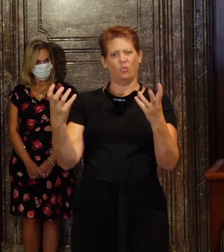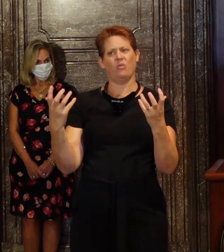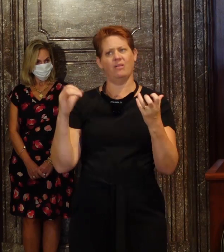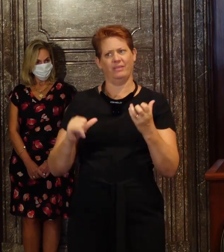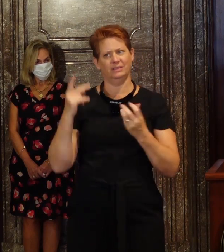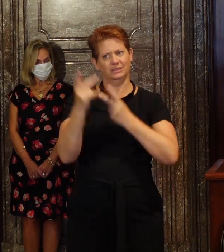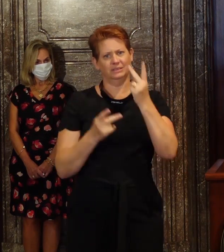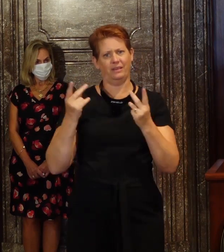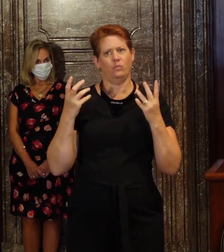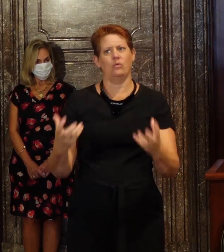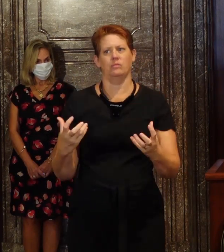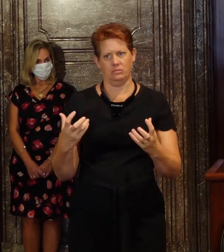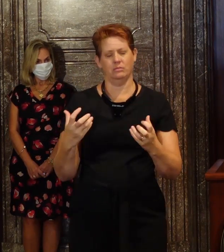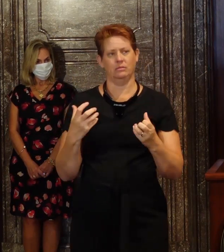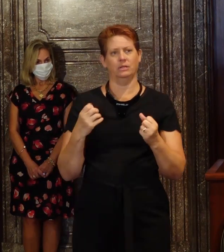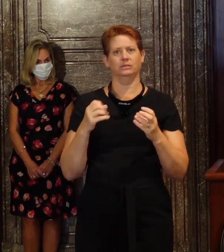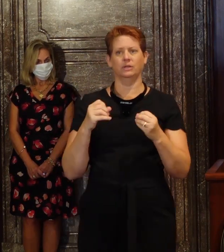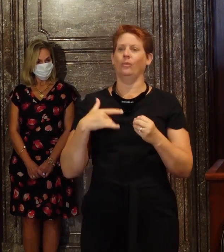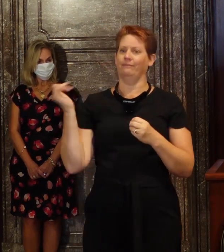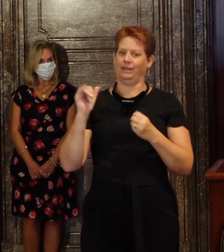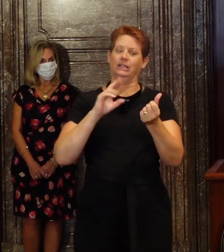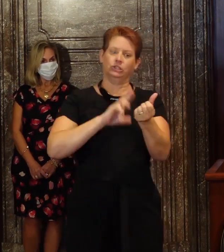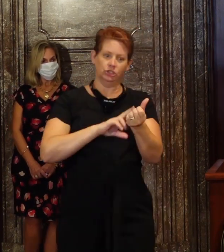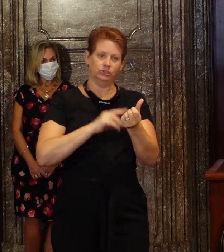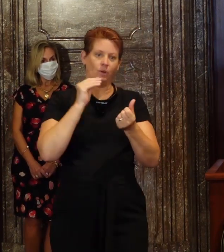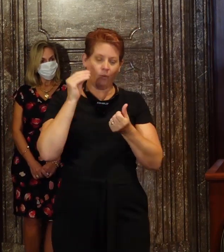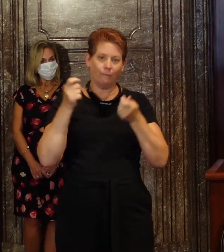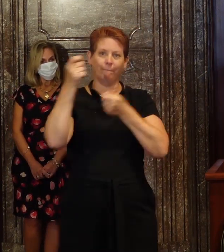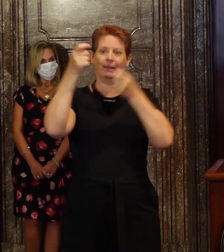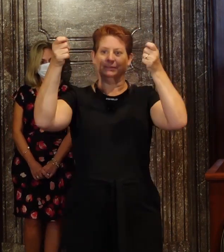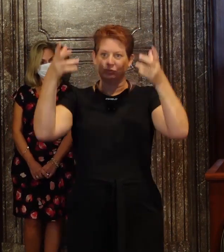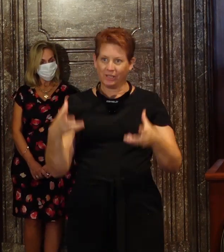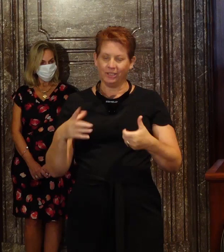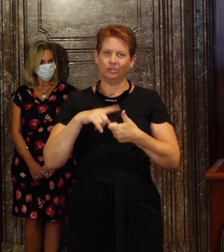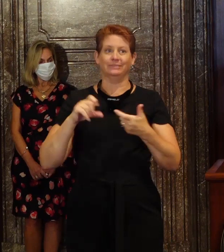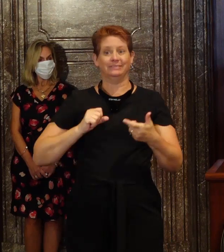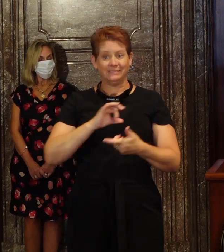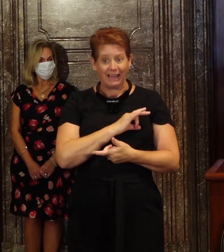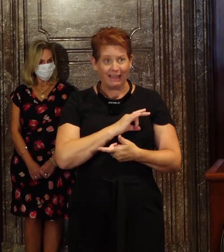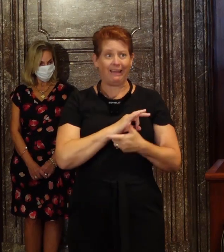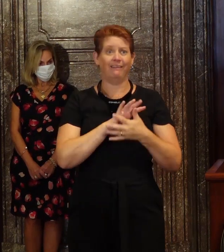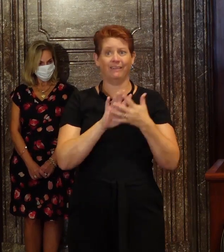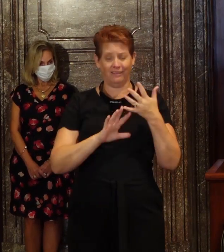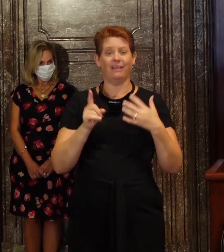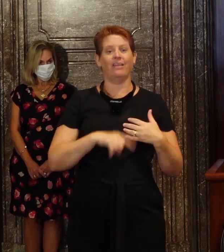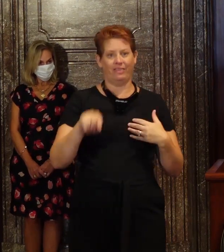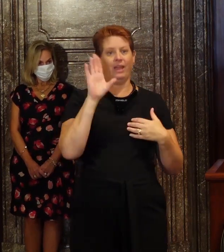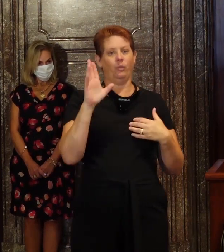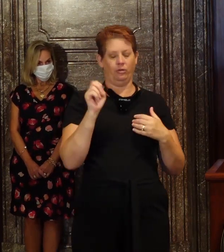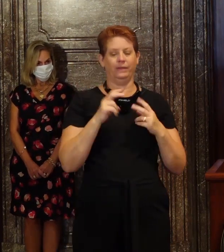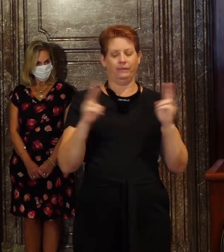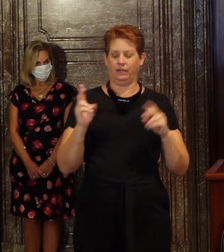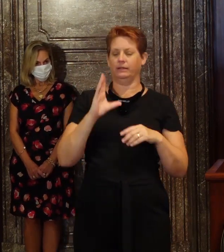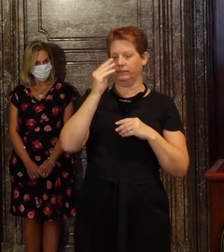And we feel that people are, the nursing home administration and the staff are going to be very forward-facing with